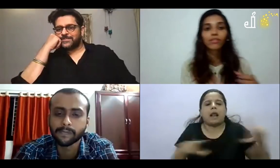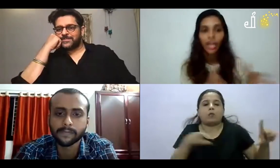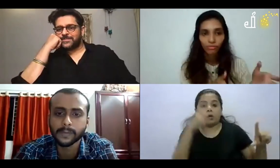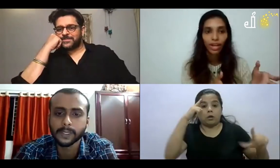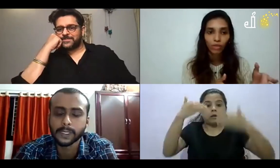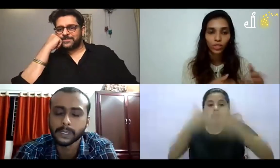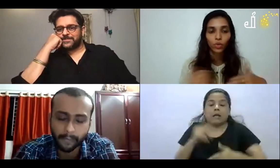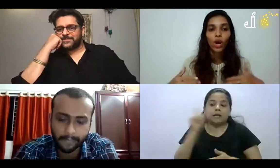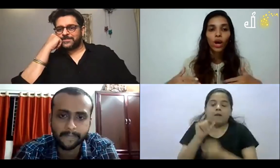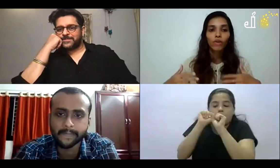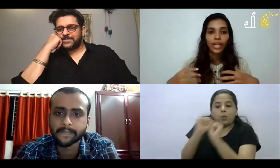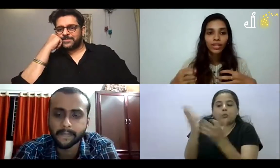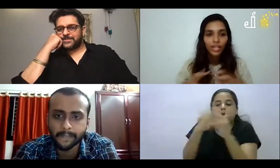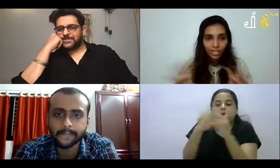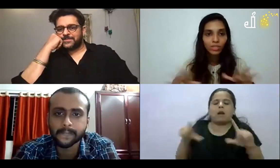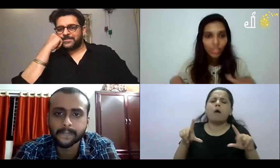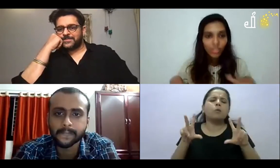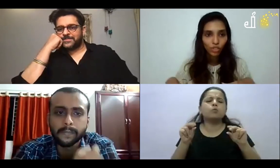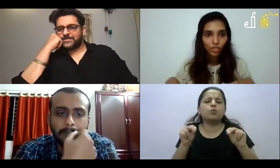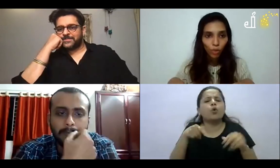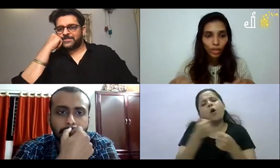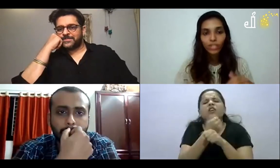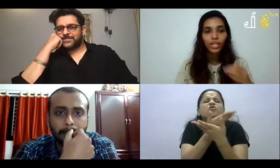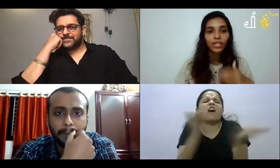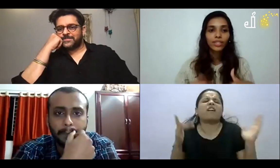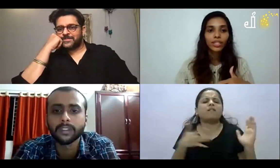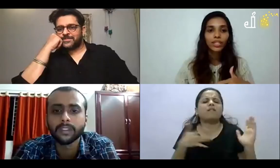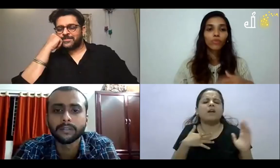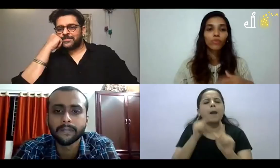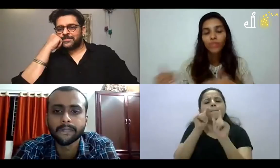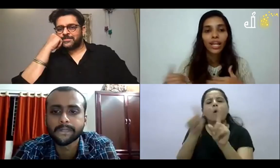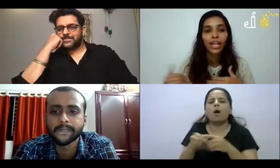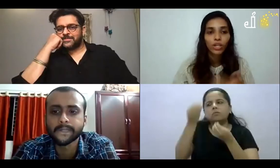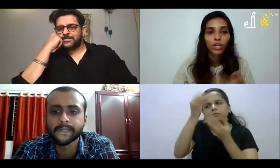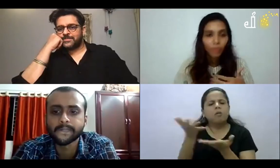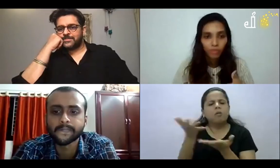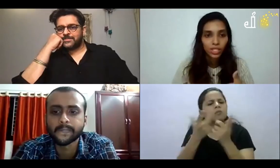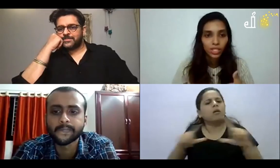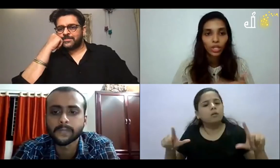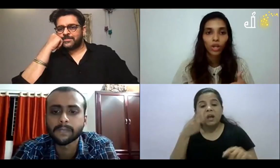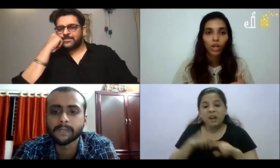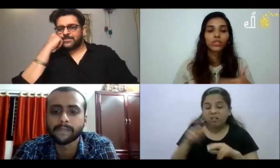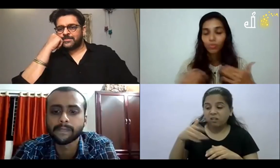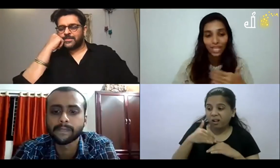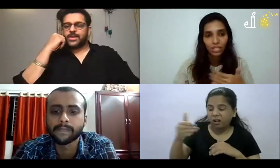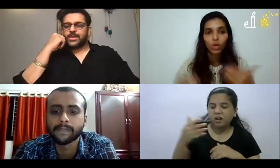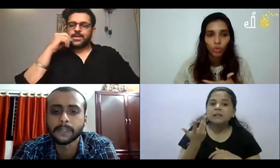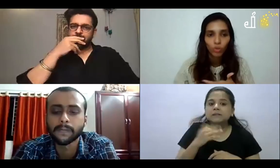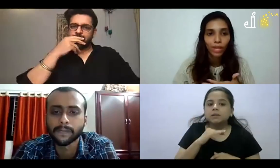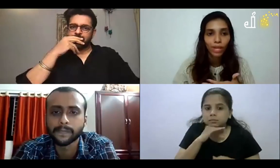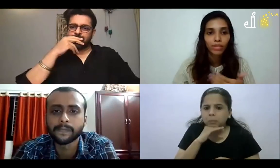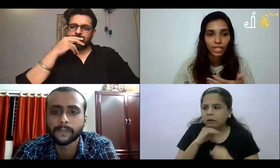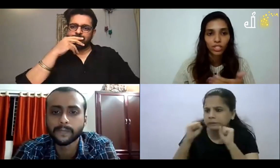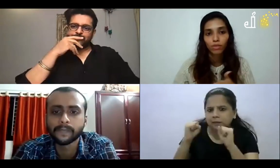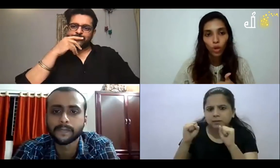a deaf language. So when it comes in such a point, then I think if the child is not able to pick up the speech or the